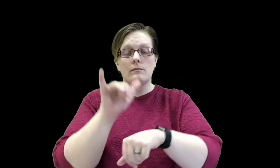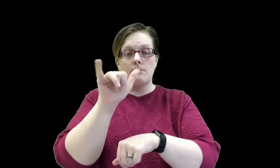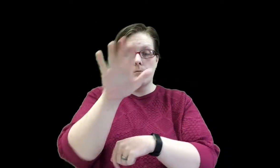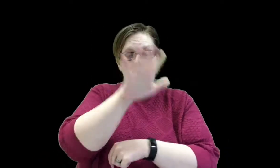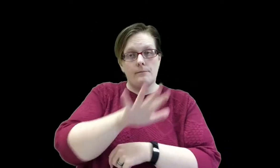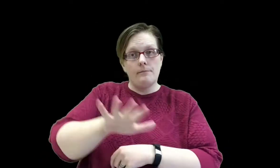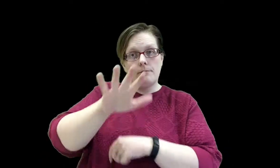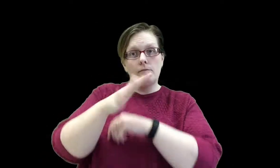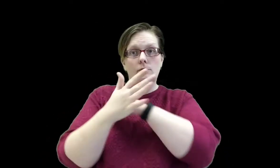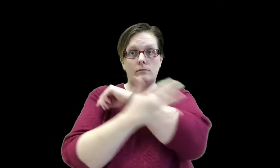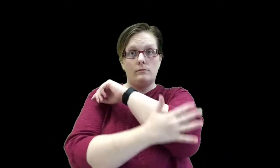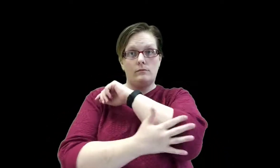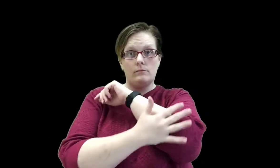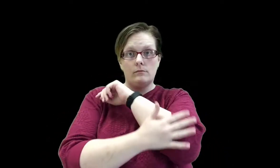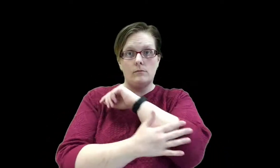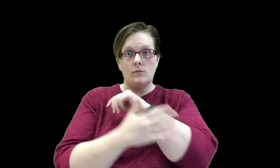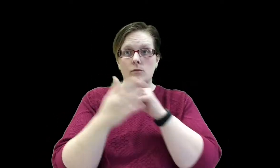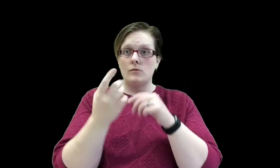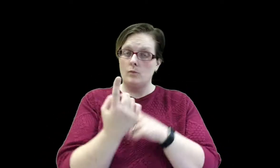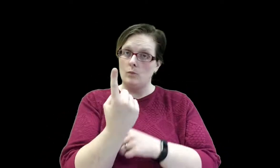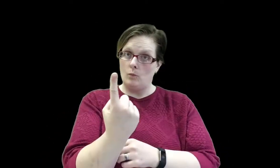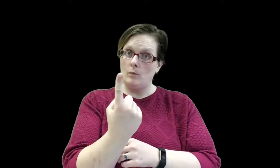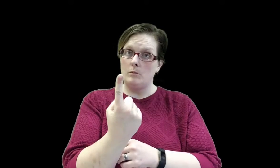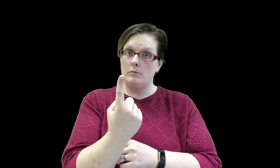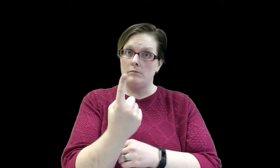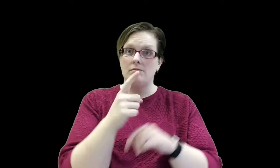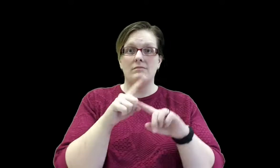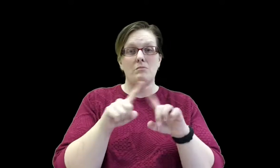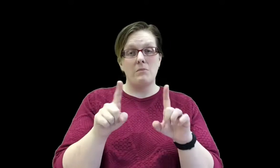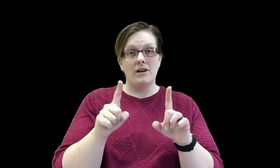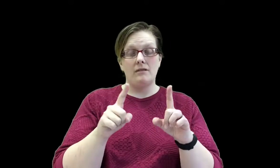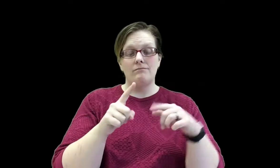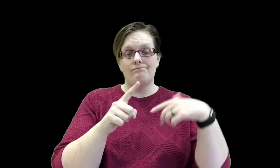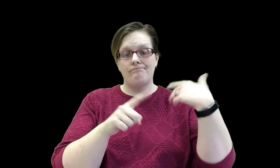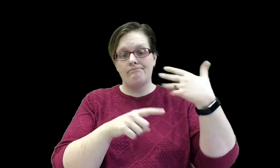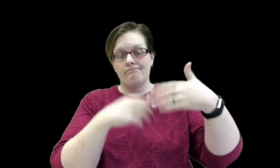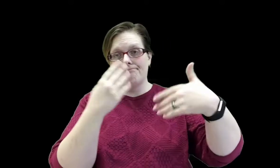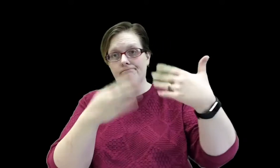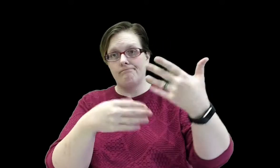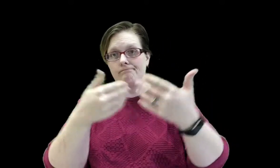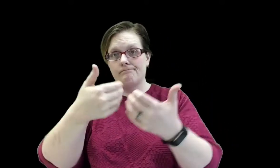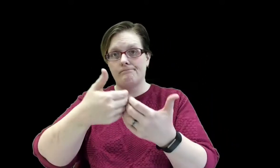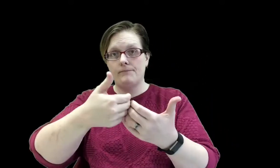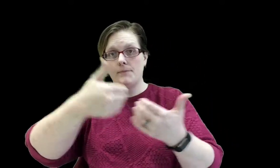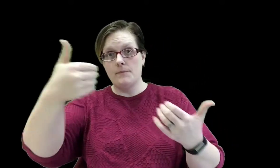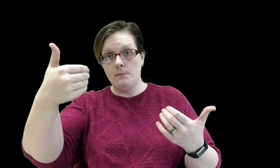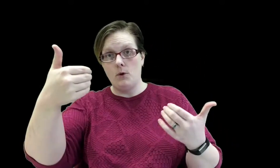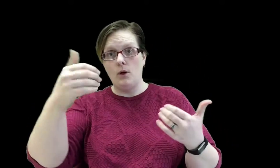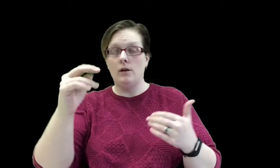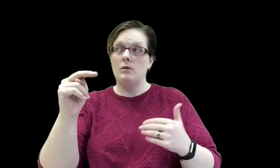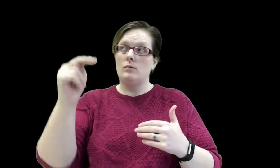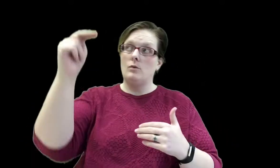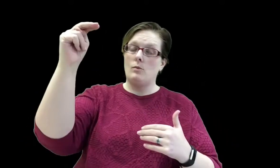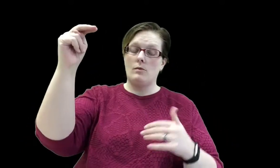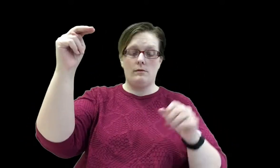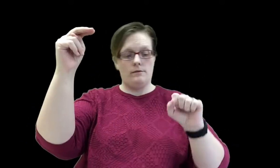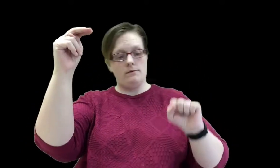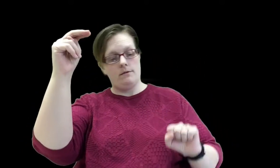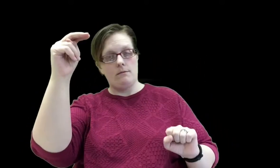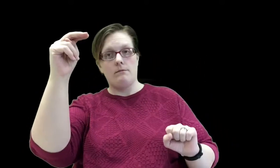For a long time, that was one country. But as time went by, they split into North and